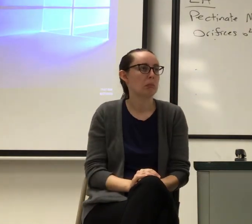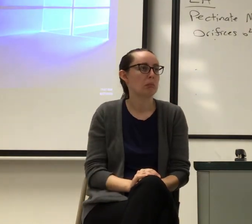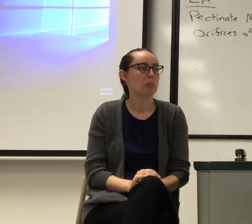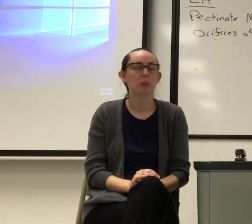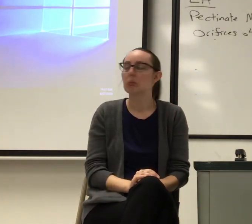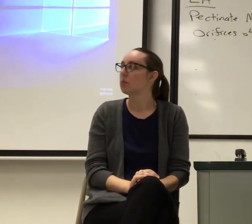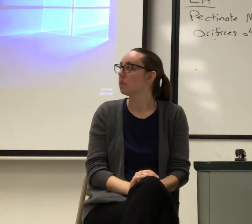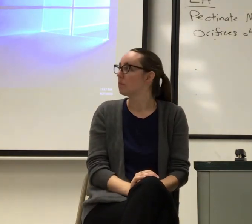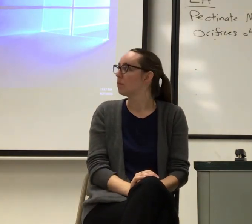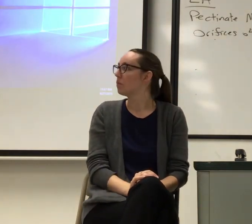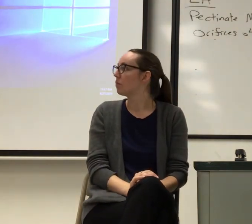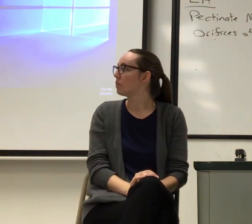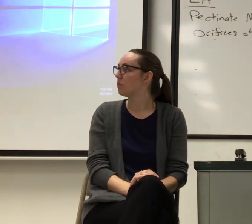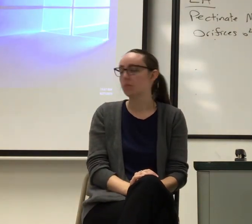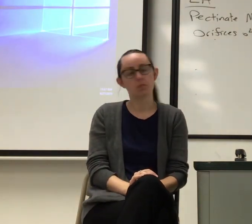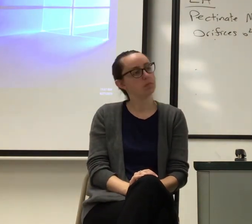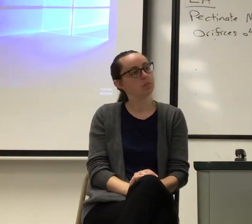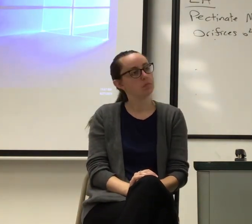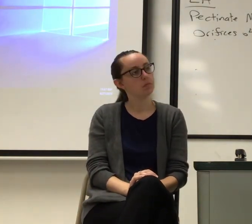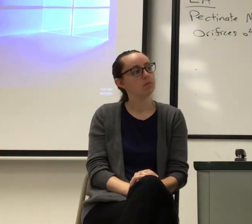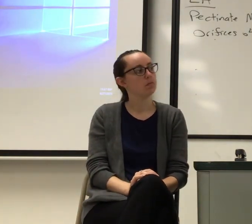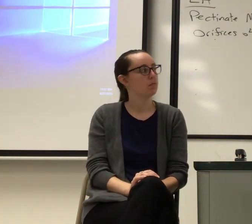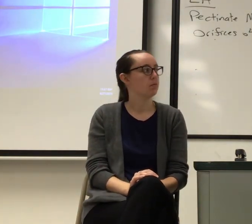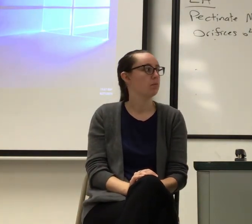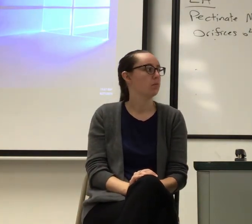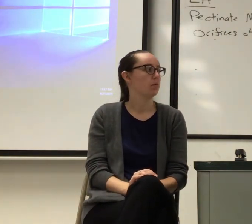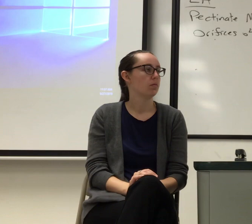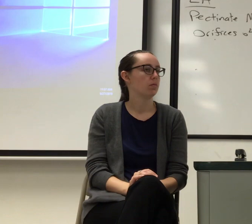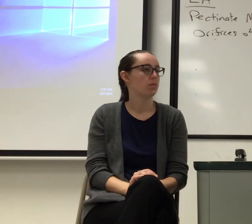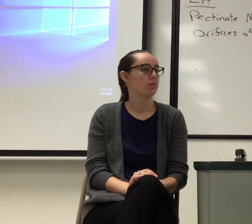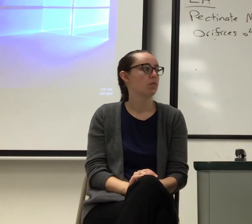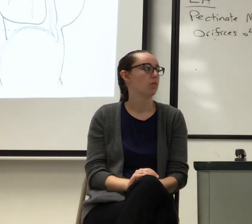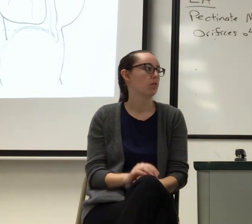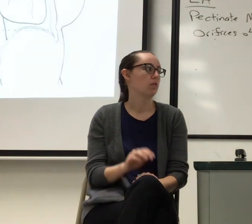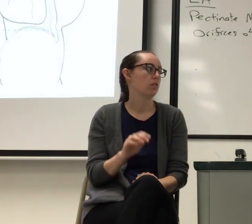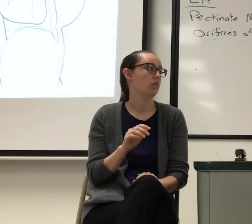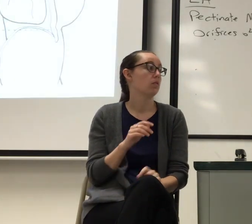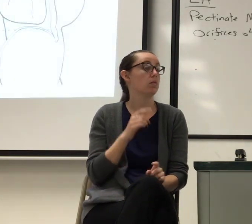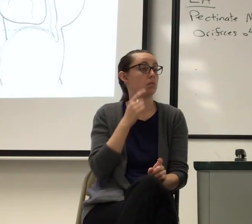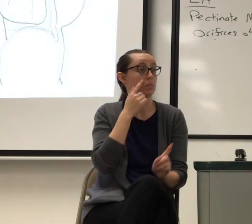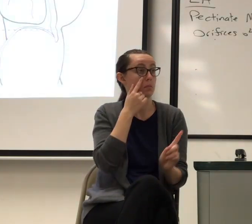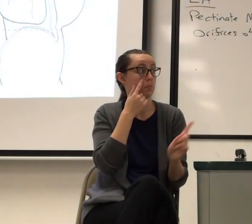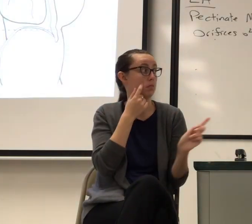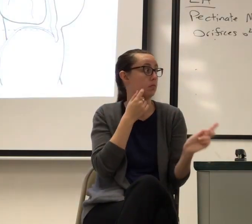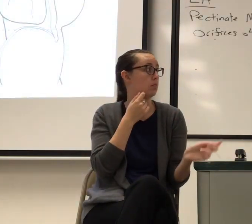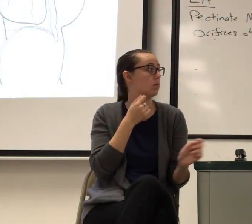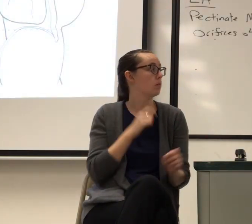This is where I was. Where was it? Oh, aorta. Okay, let's go back to this one.